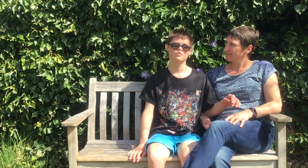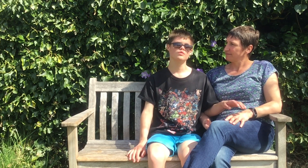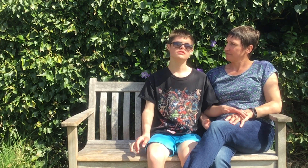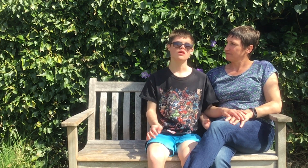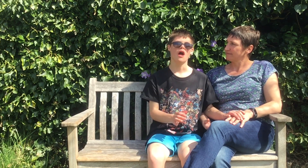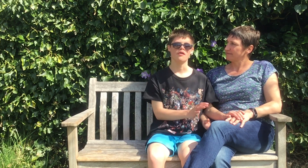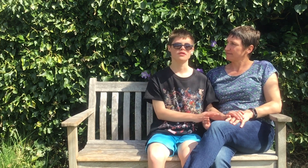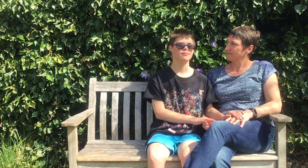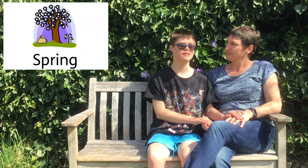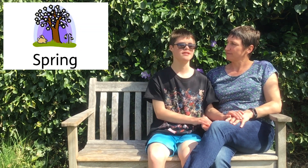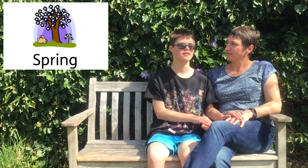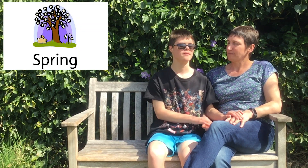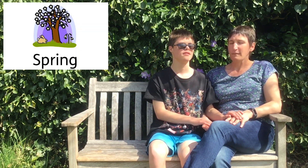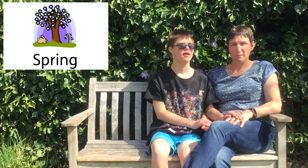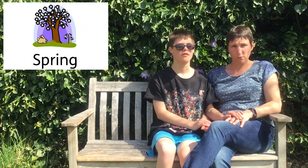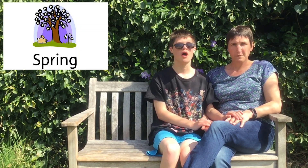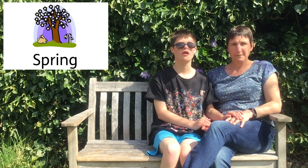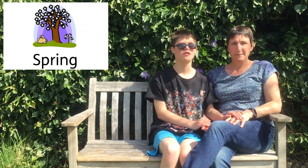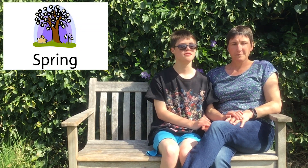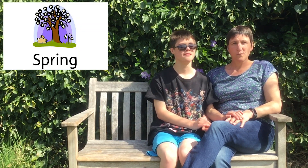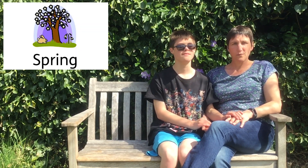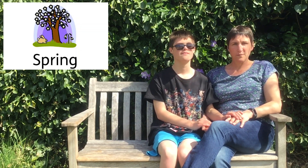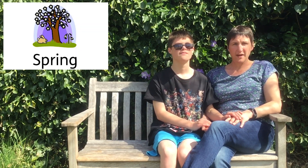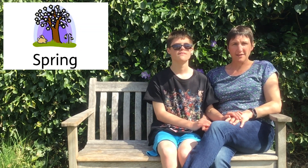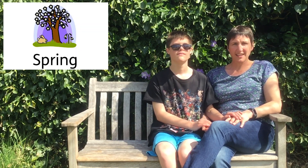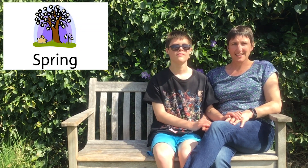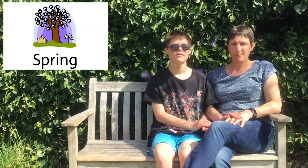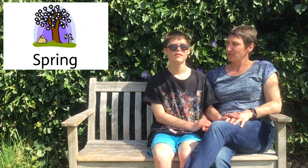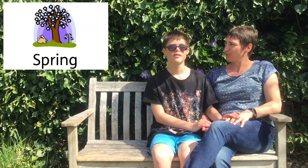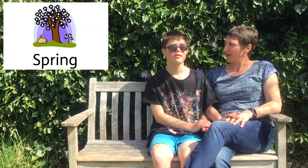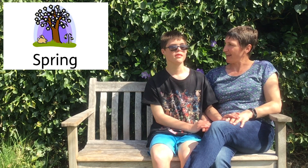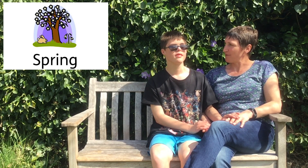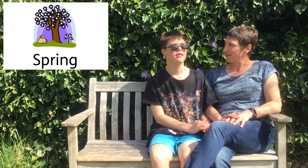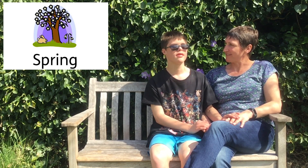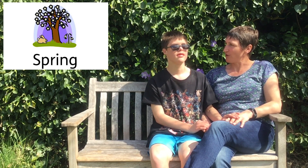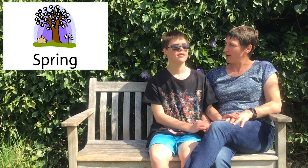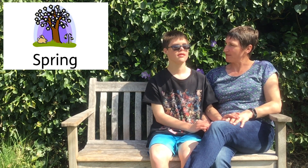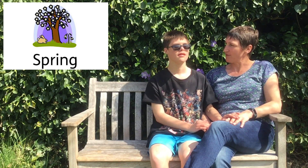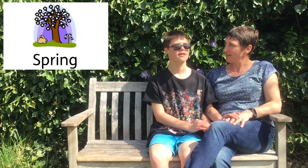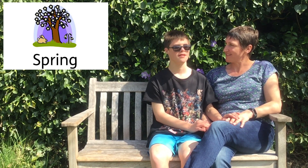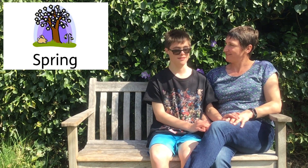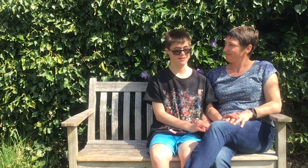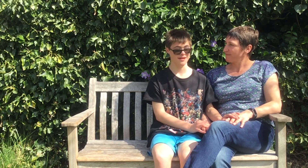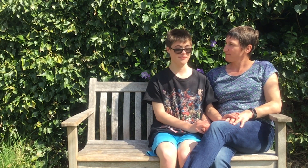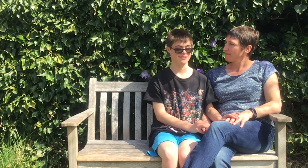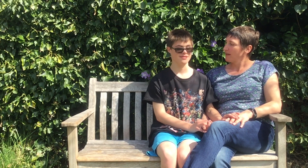We're doing spring and garden. We're going to explore spring in our garden, you're absolutely right. Yeah.